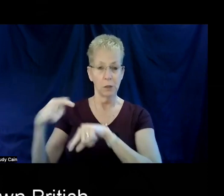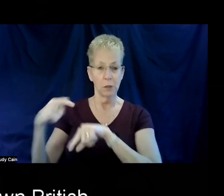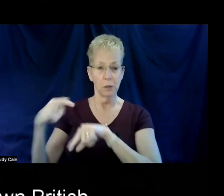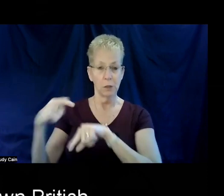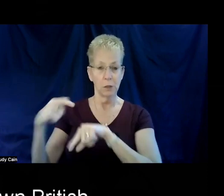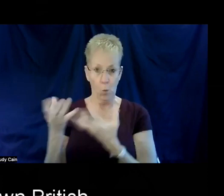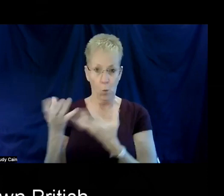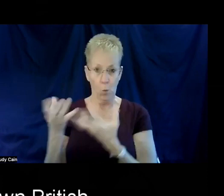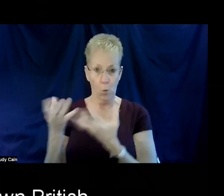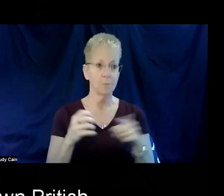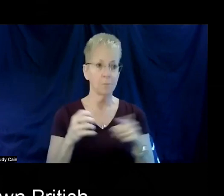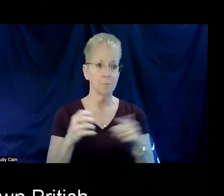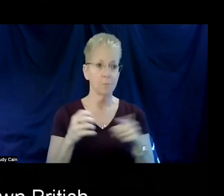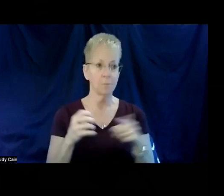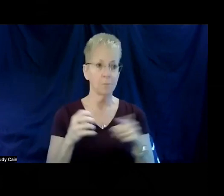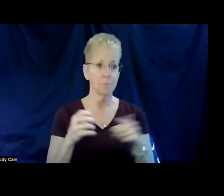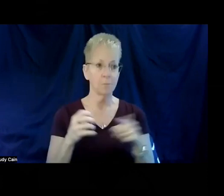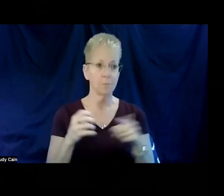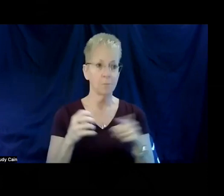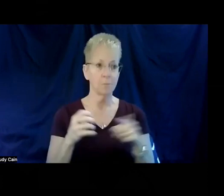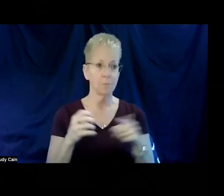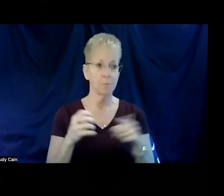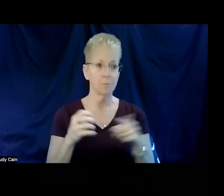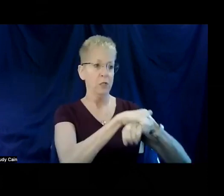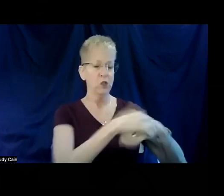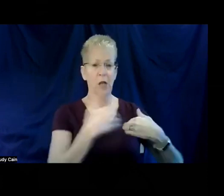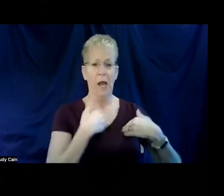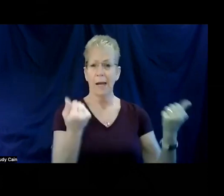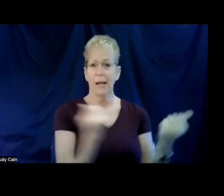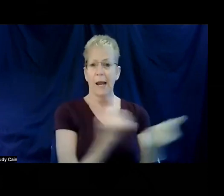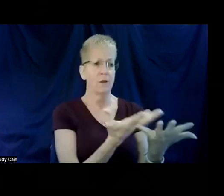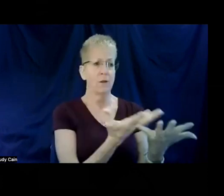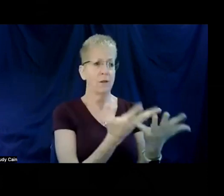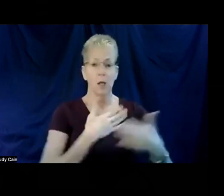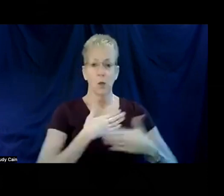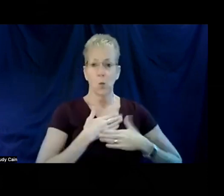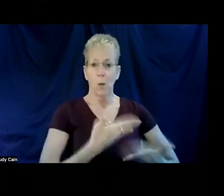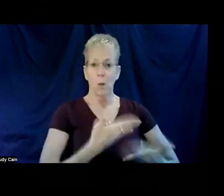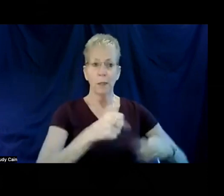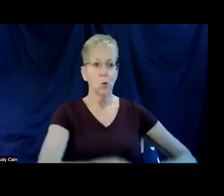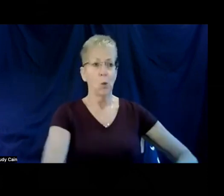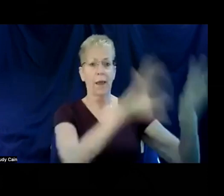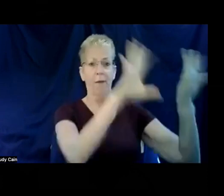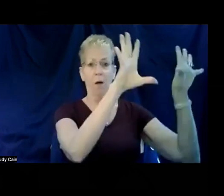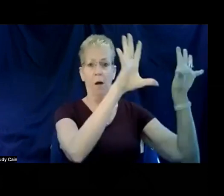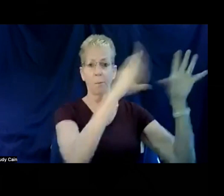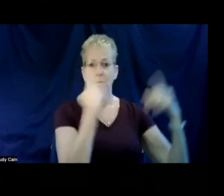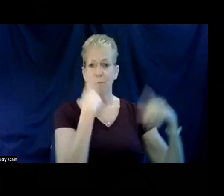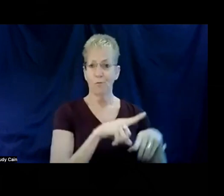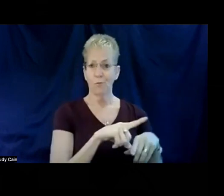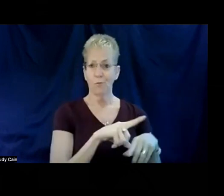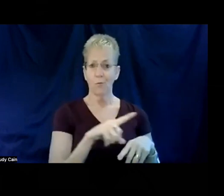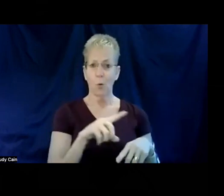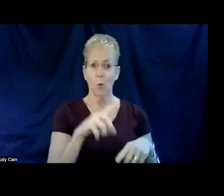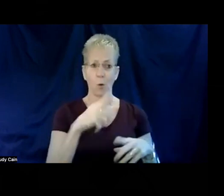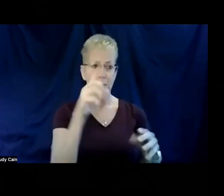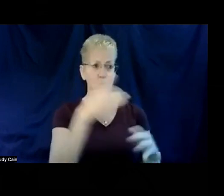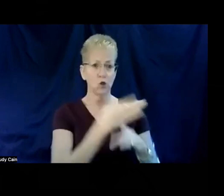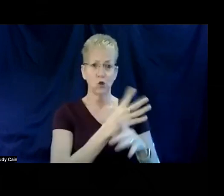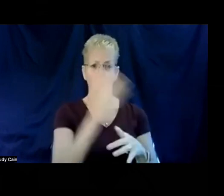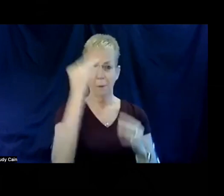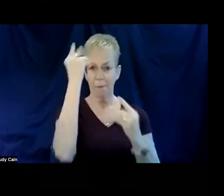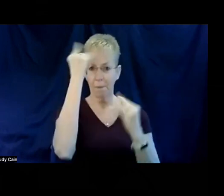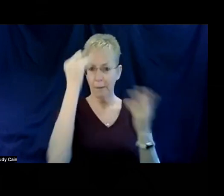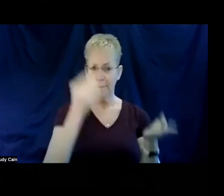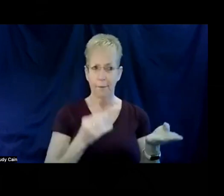homegrown British who had everything and were willing to give it up for a fascist future for